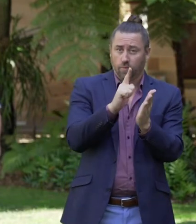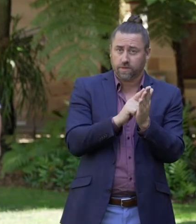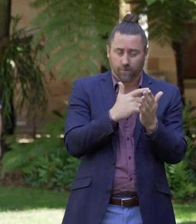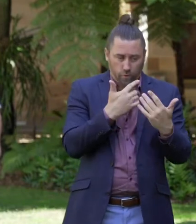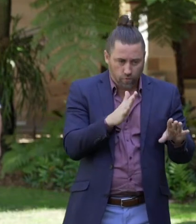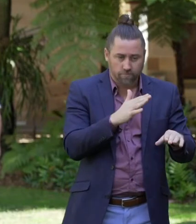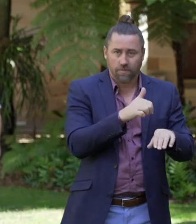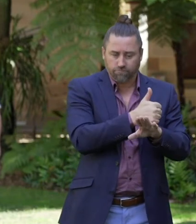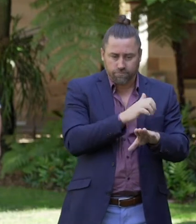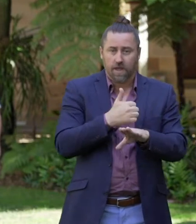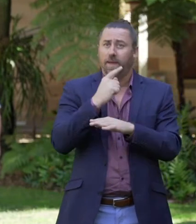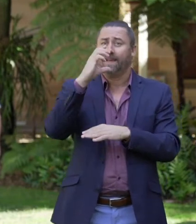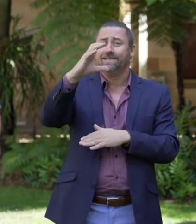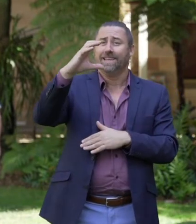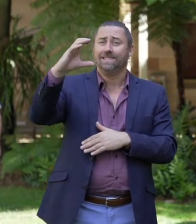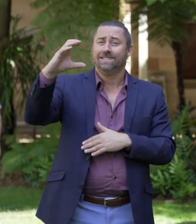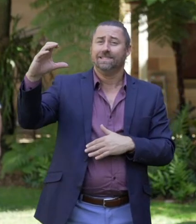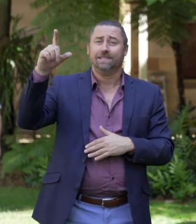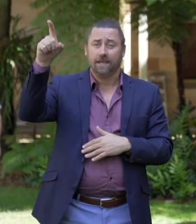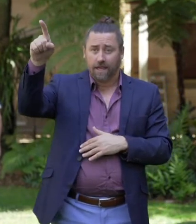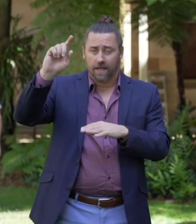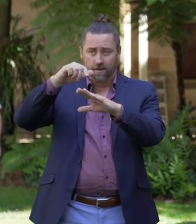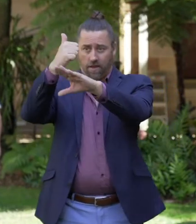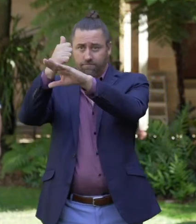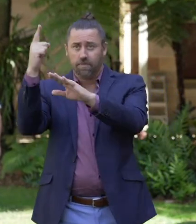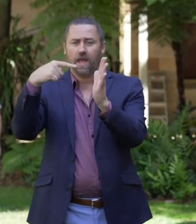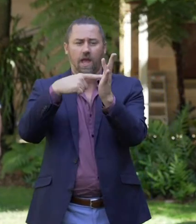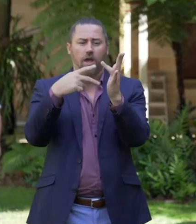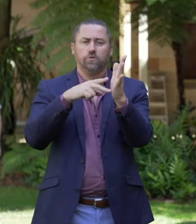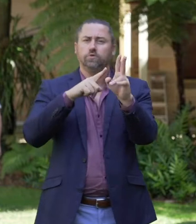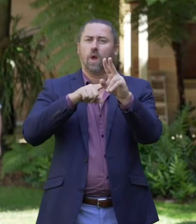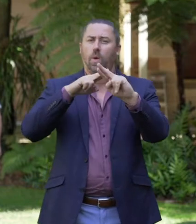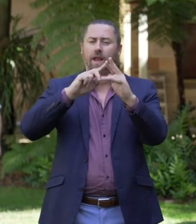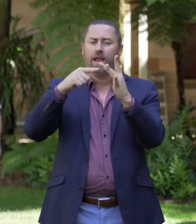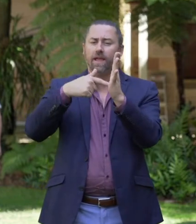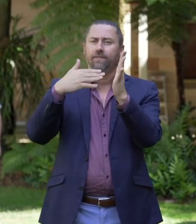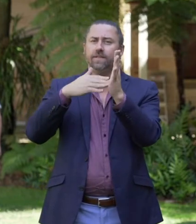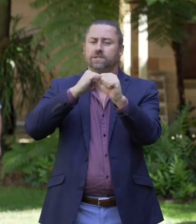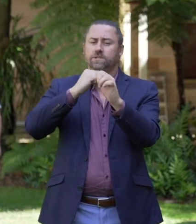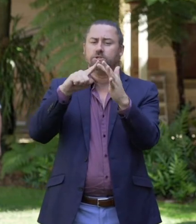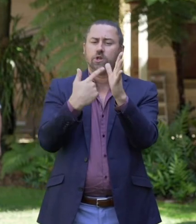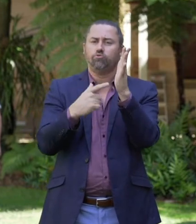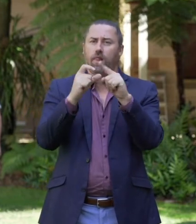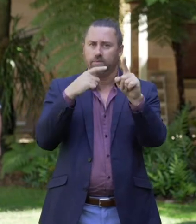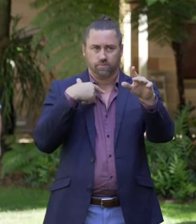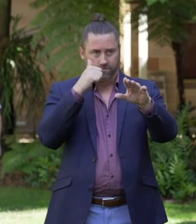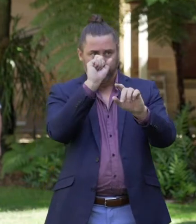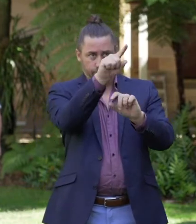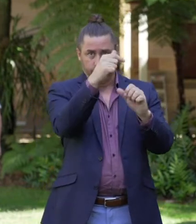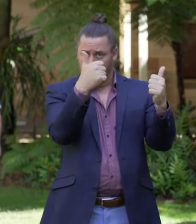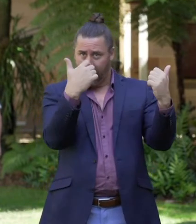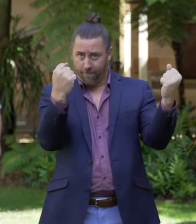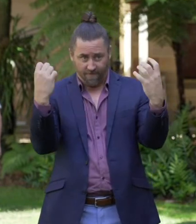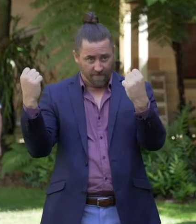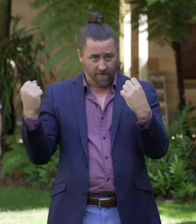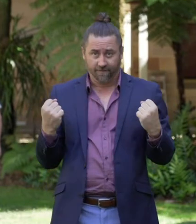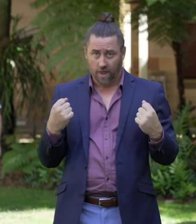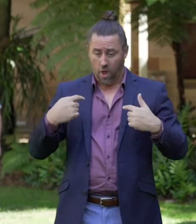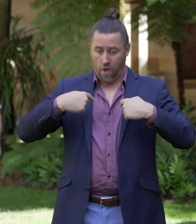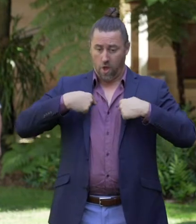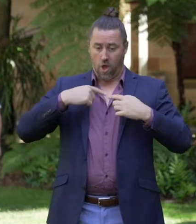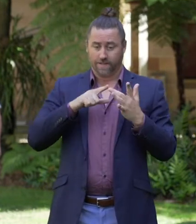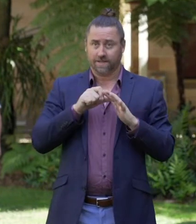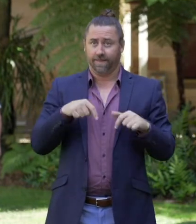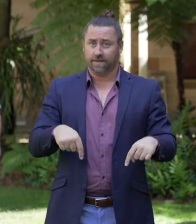CCC, not to mention the appointment of Tony Fitzgerald to review the CCC itself. These build on measures introduced by former Labor